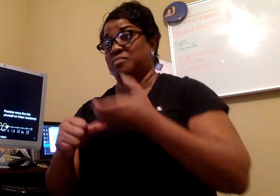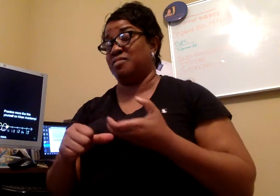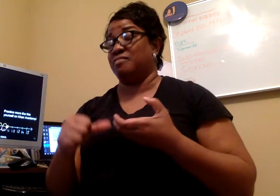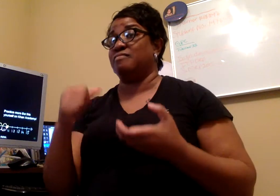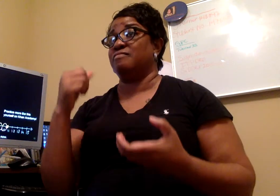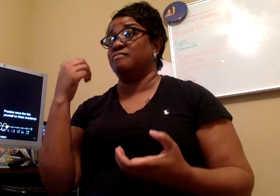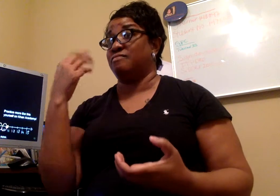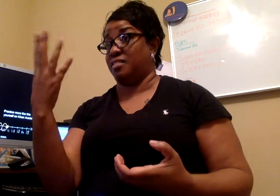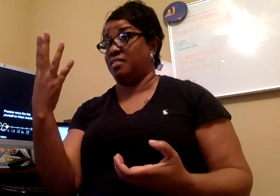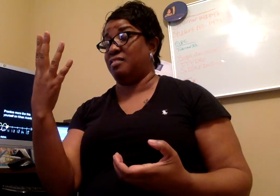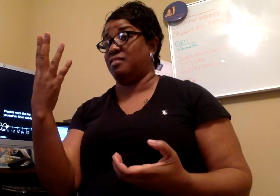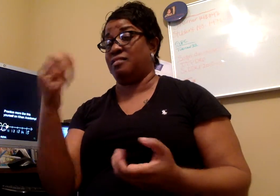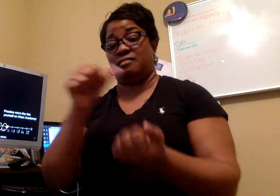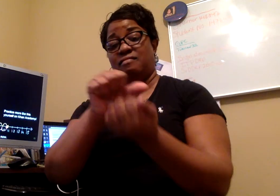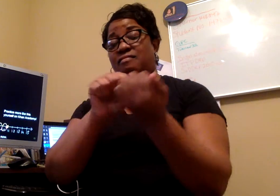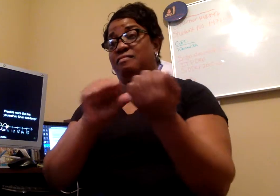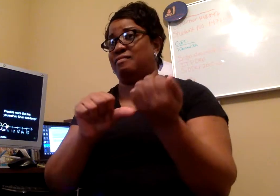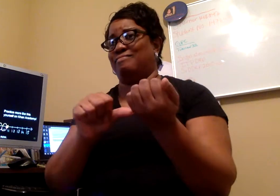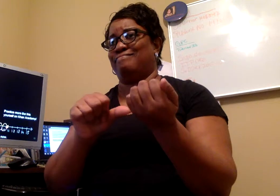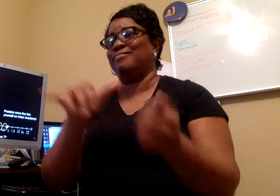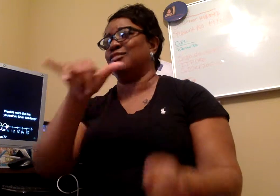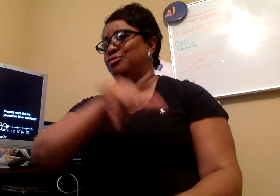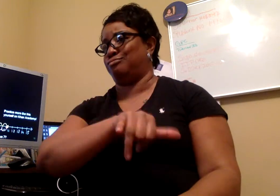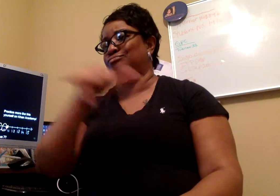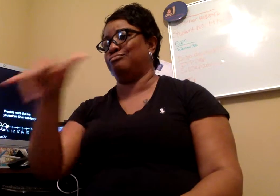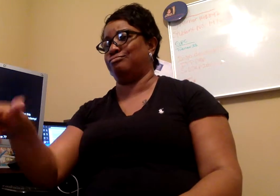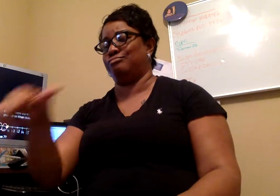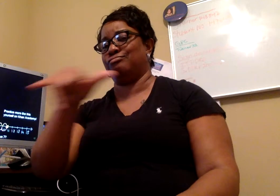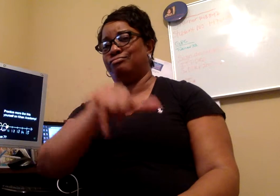use white now. What is